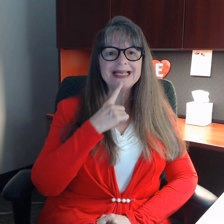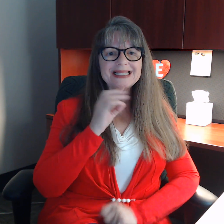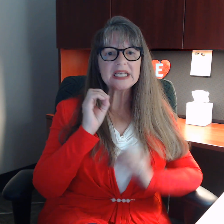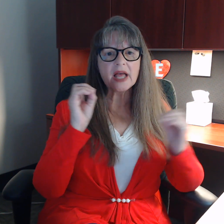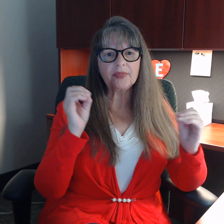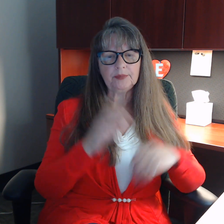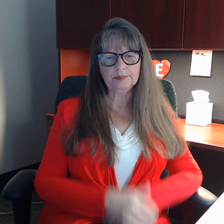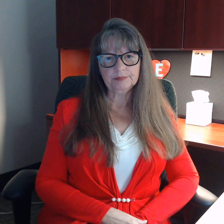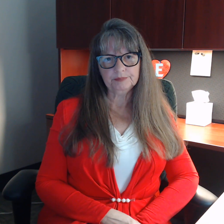Said nothing.